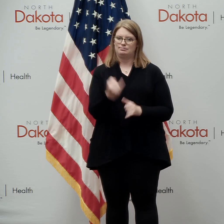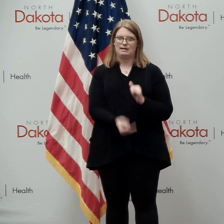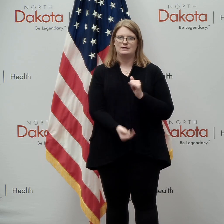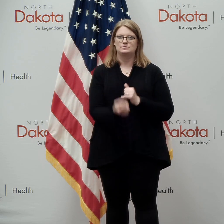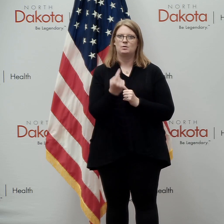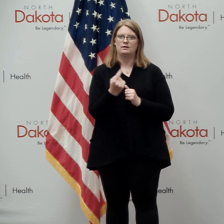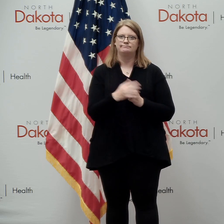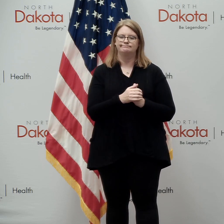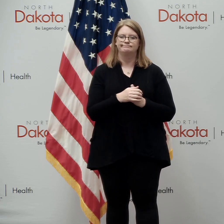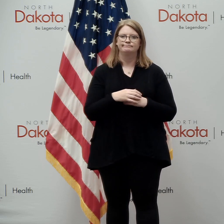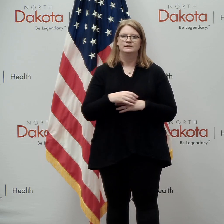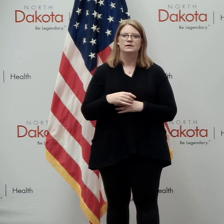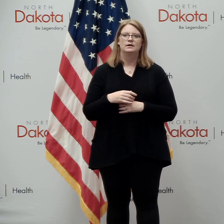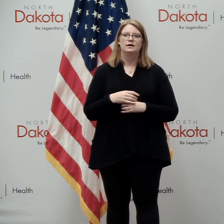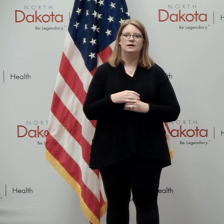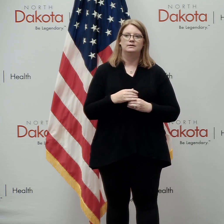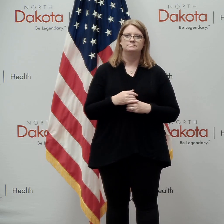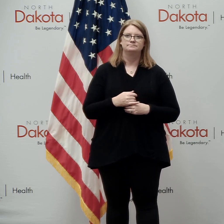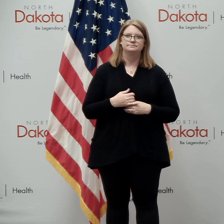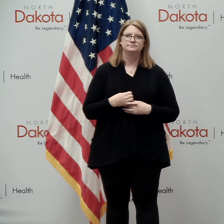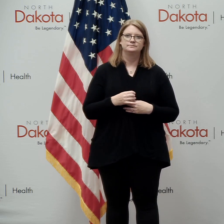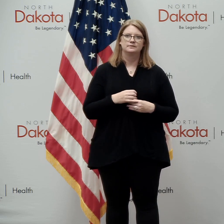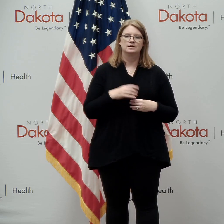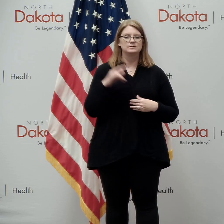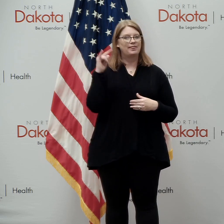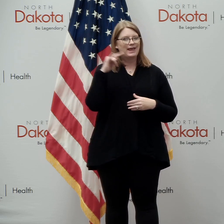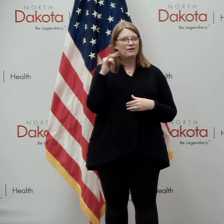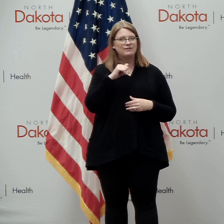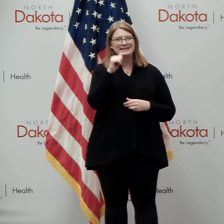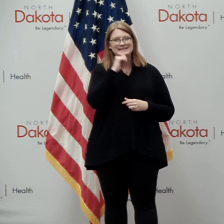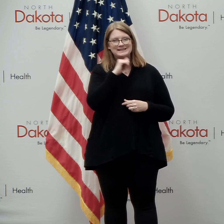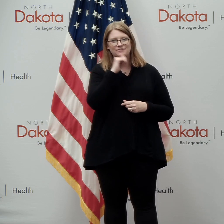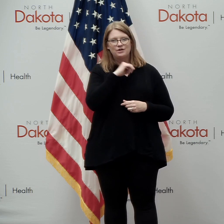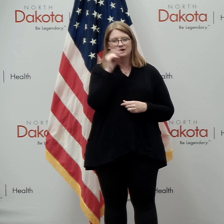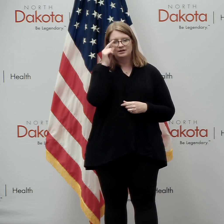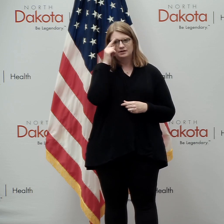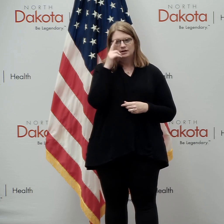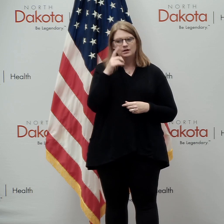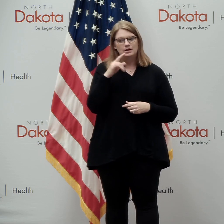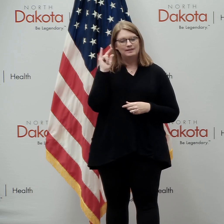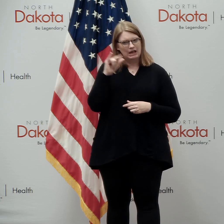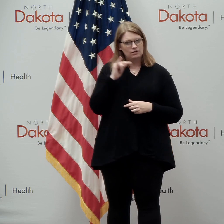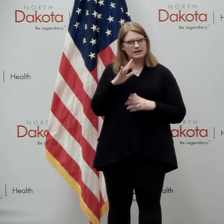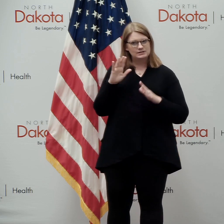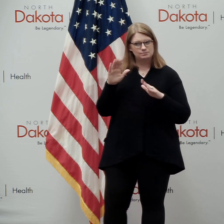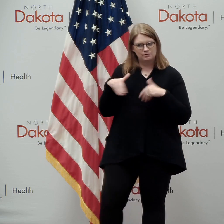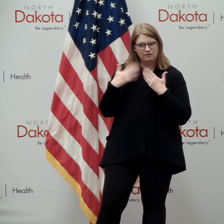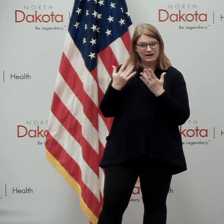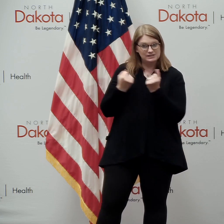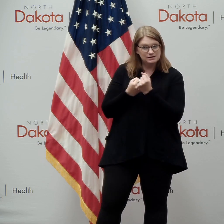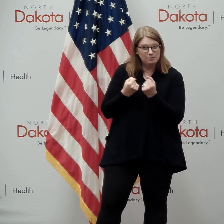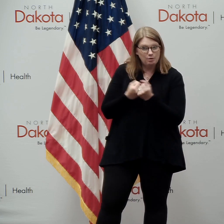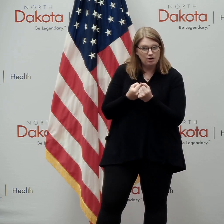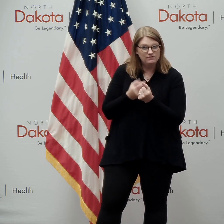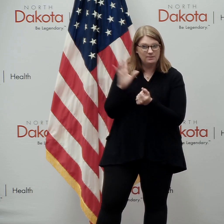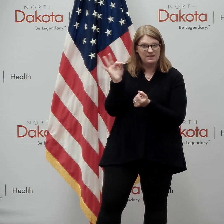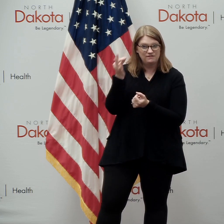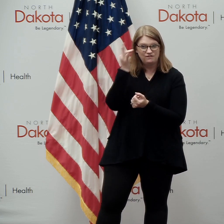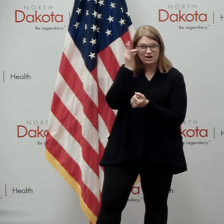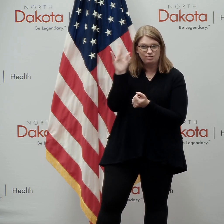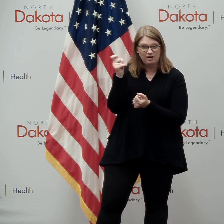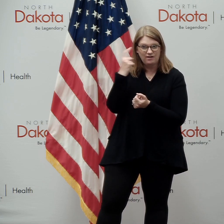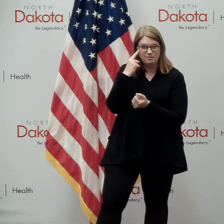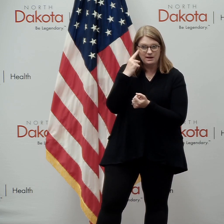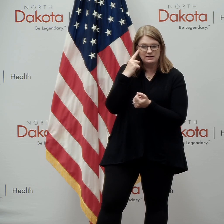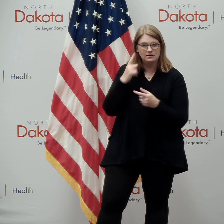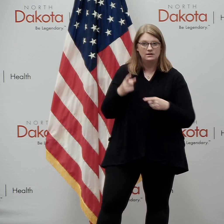flight programs here, but so I know that the airlines are really suffering. The airlines did get a lot of support federally initially. They would